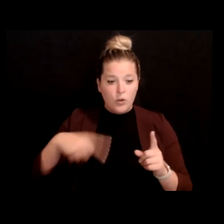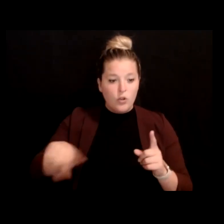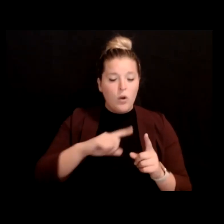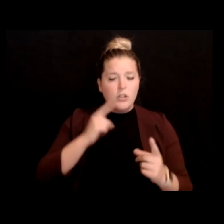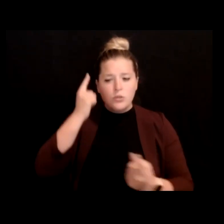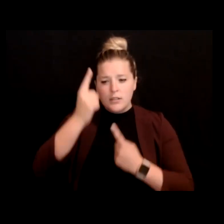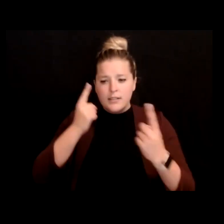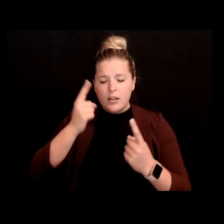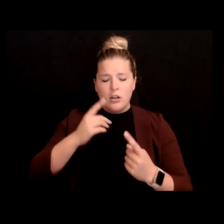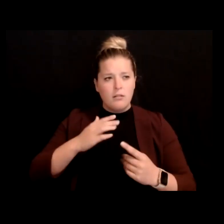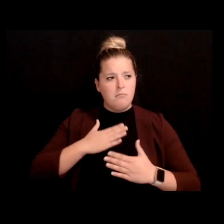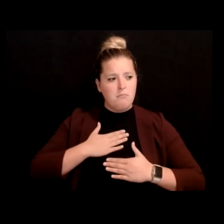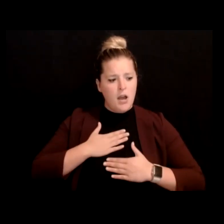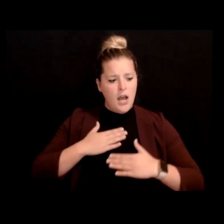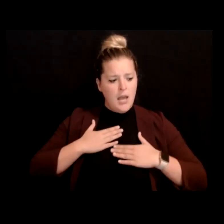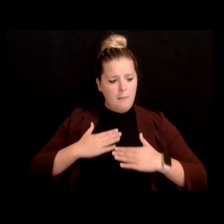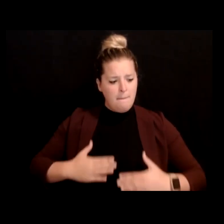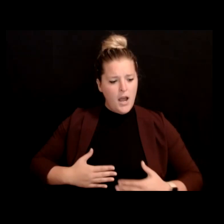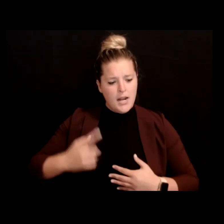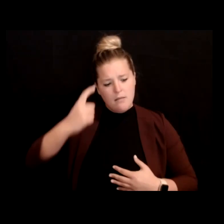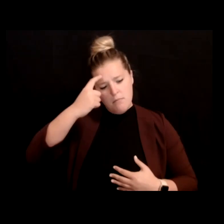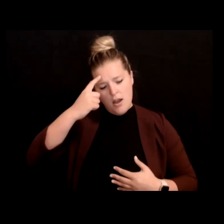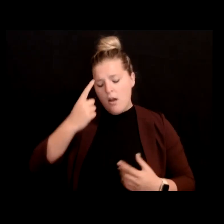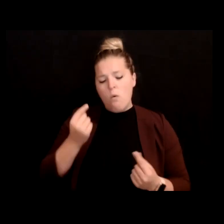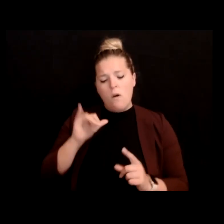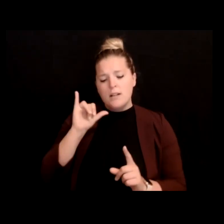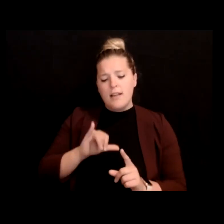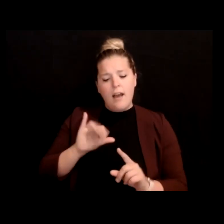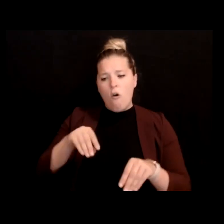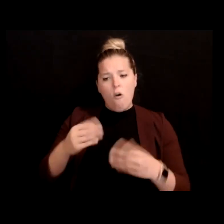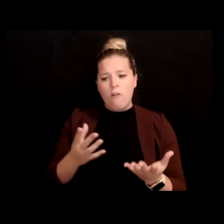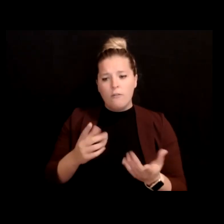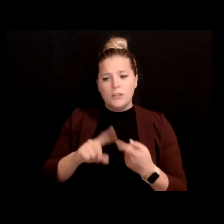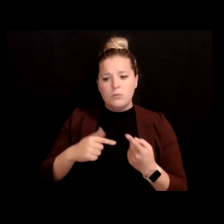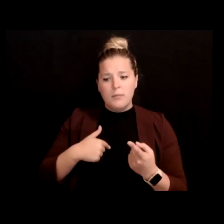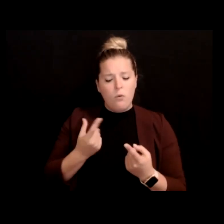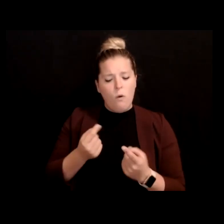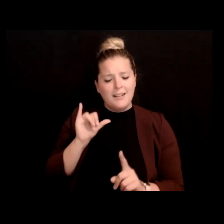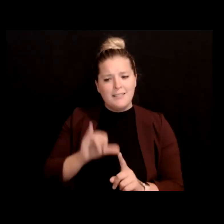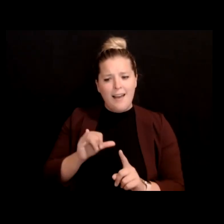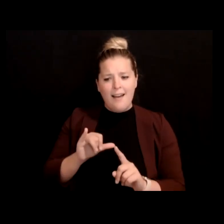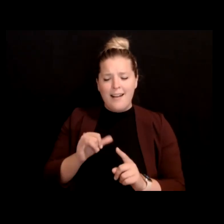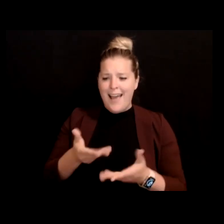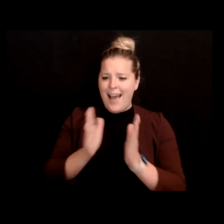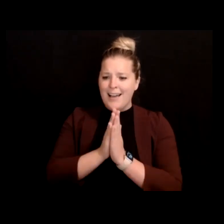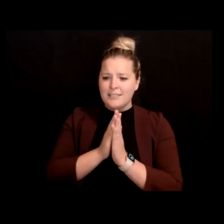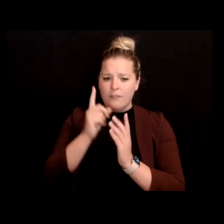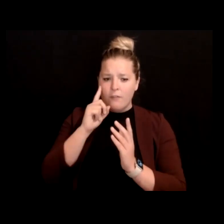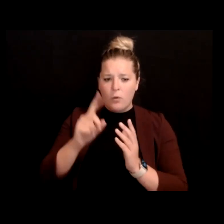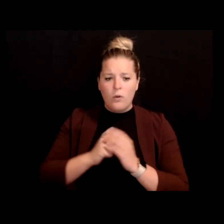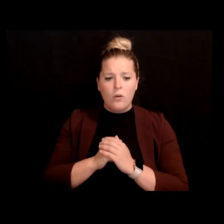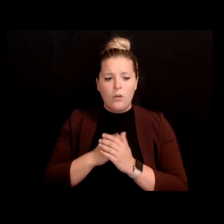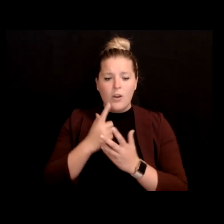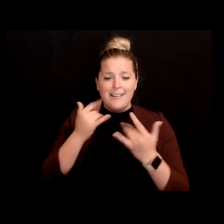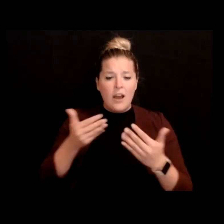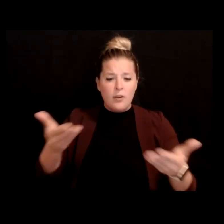your body-mind is offering, is asking for. This is an invitation to you to consider whether